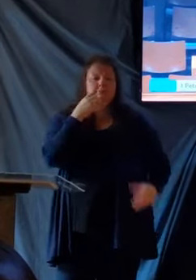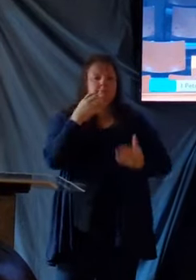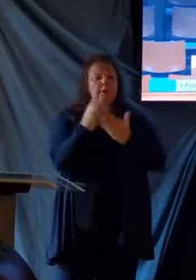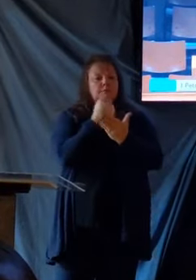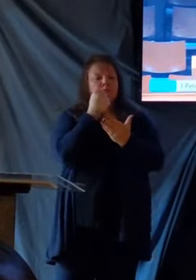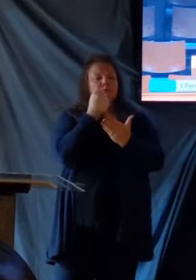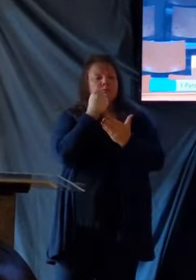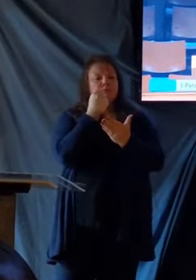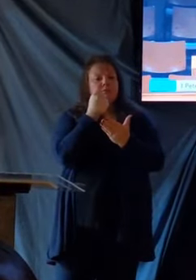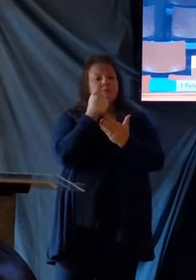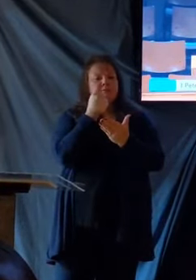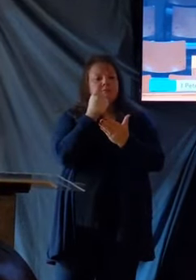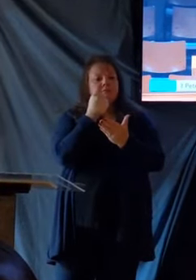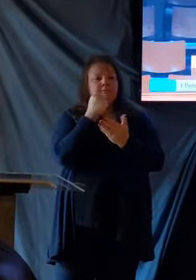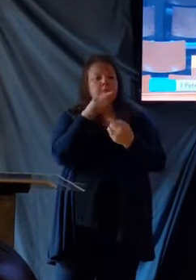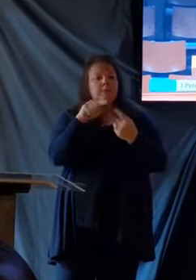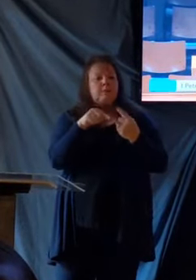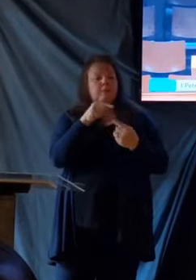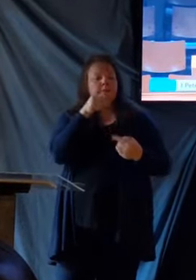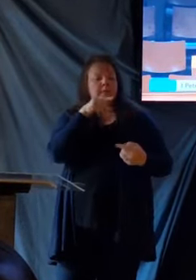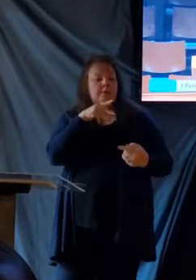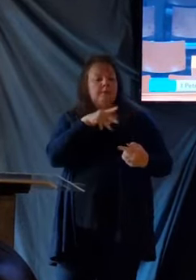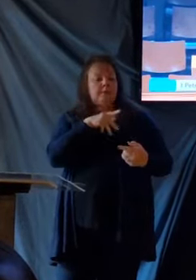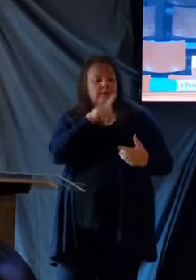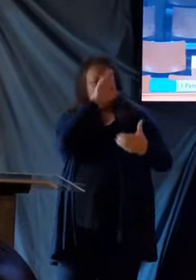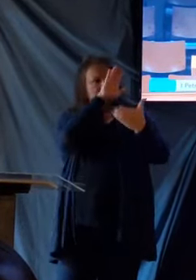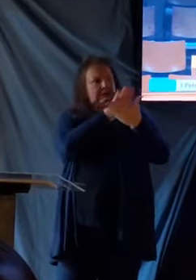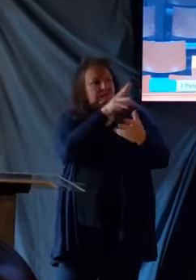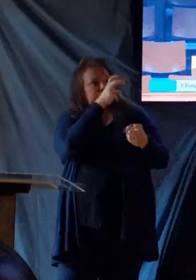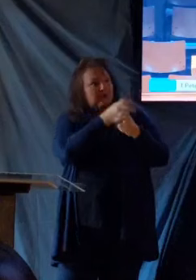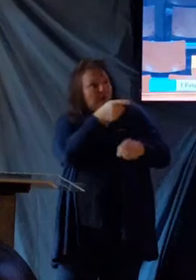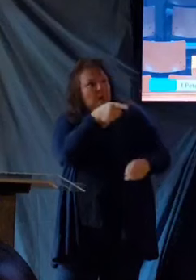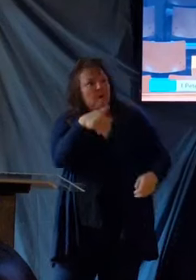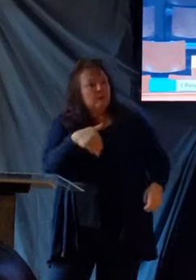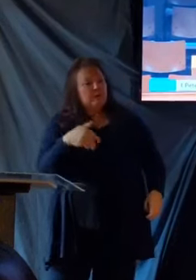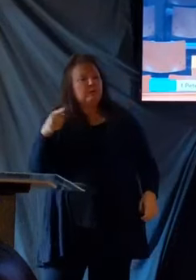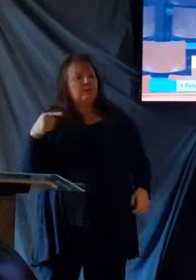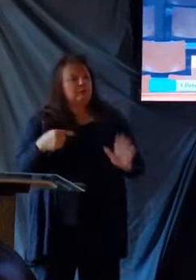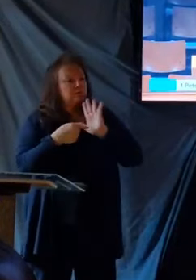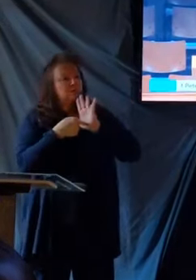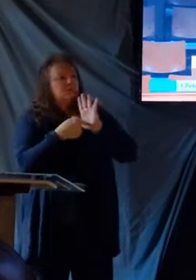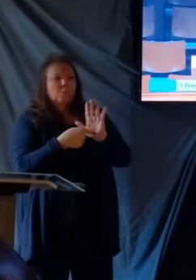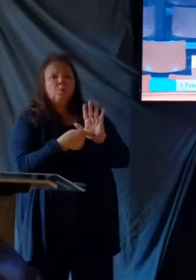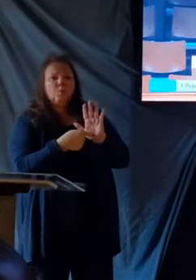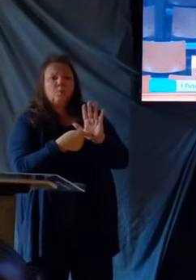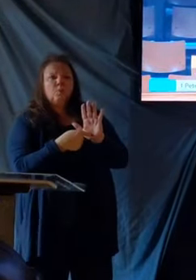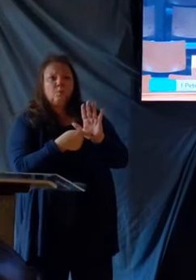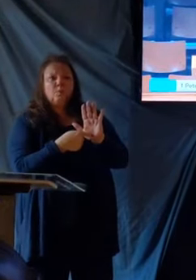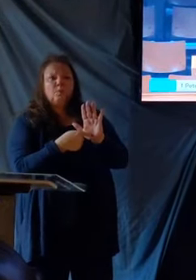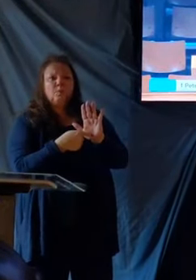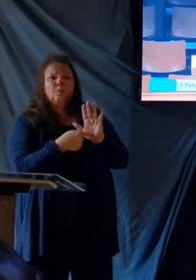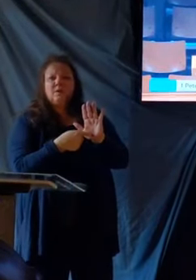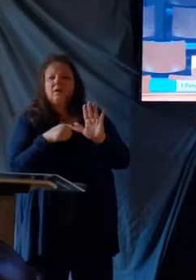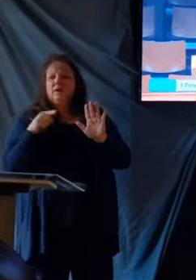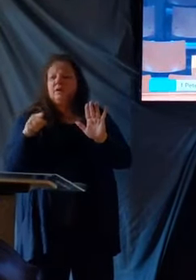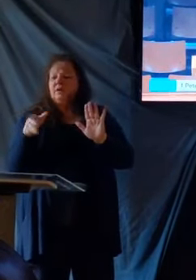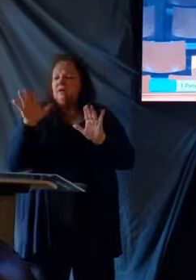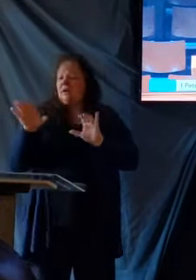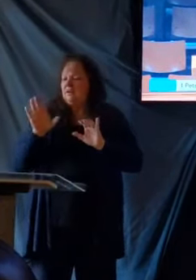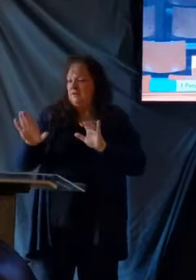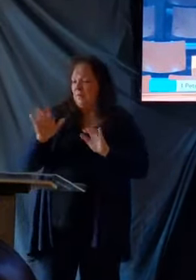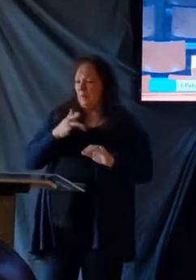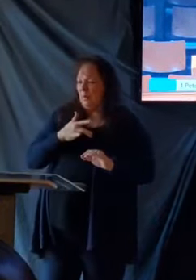opportunity when a woman has a husband who can be difficult, she manifests what God has done in her heart